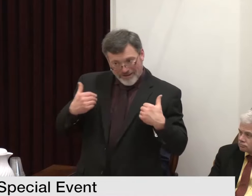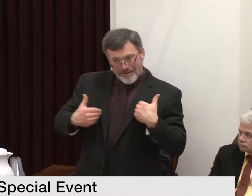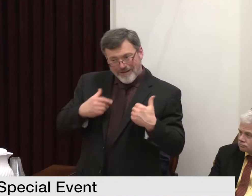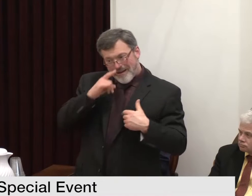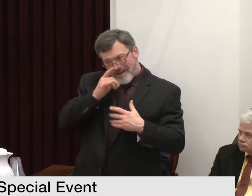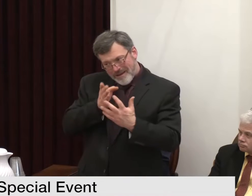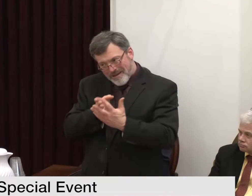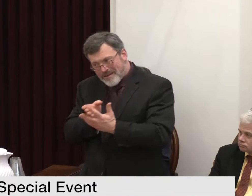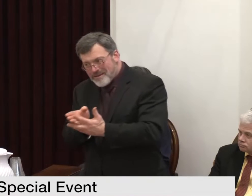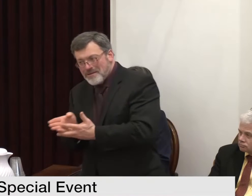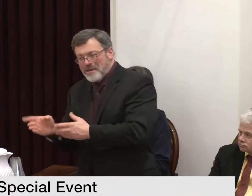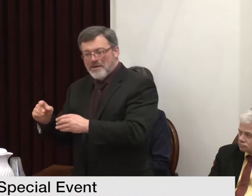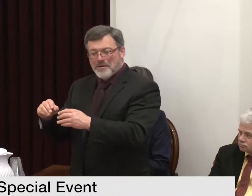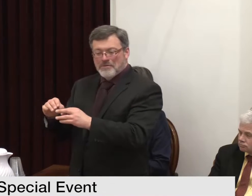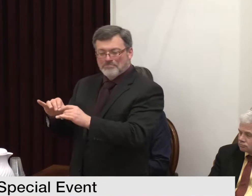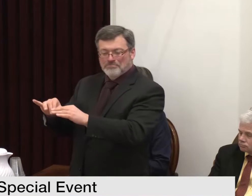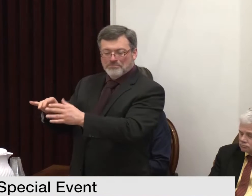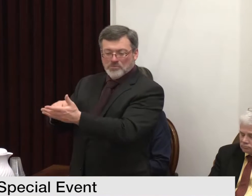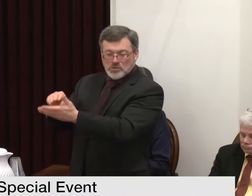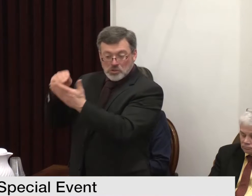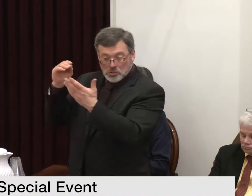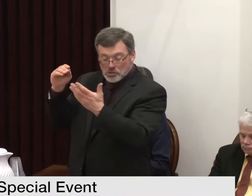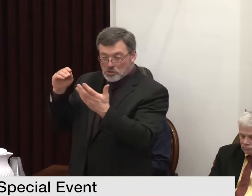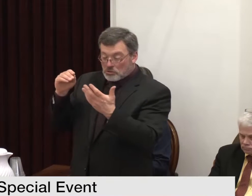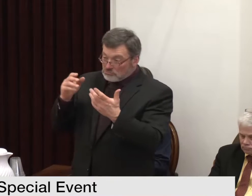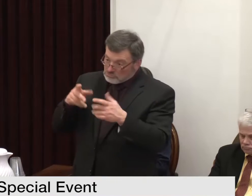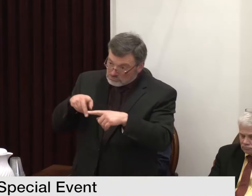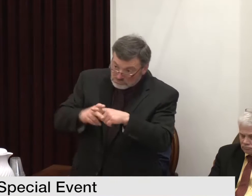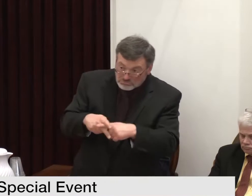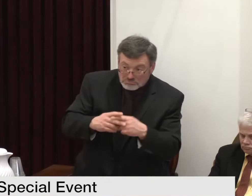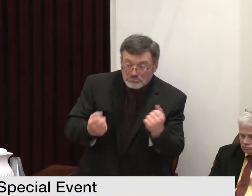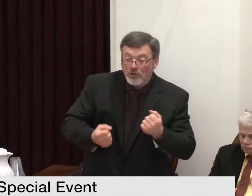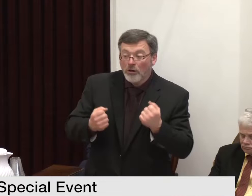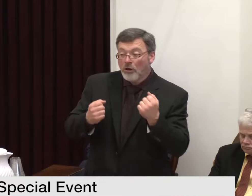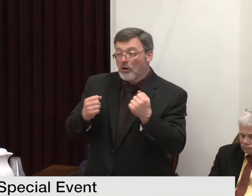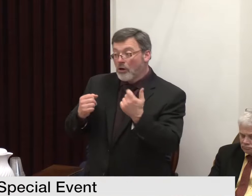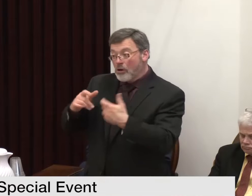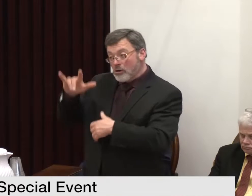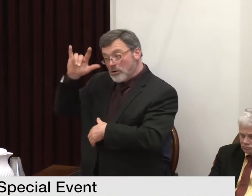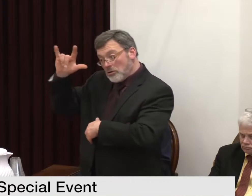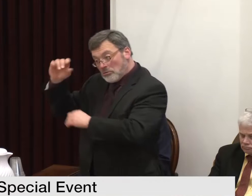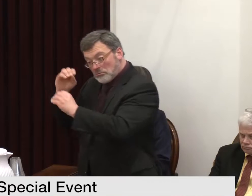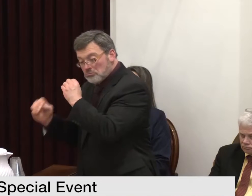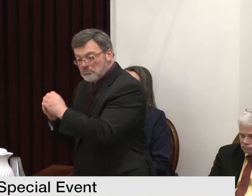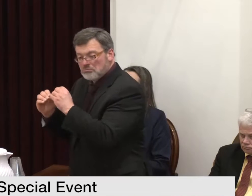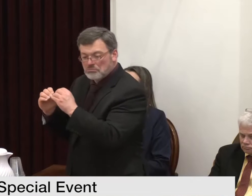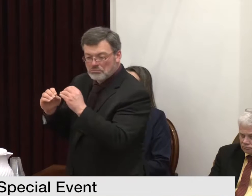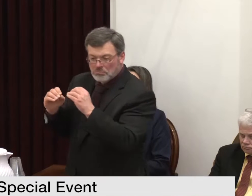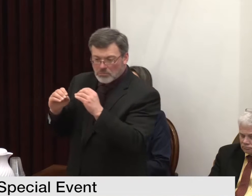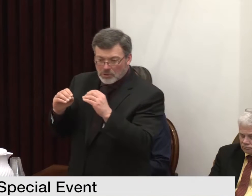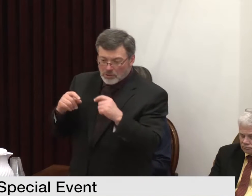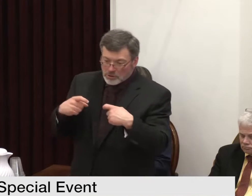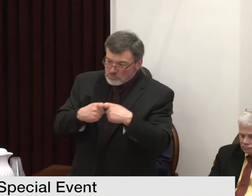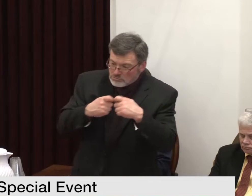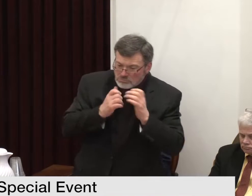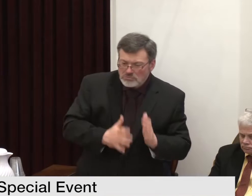techs, IT professionals, and more, just to keep all the things we count on going.